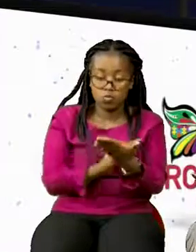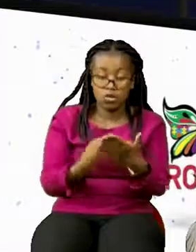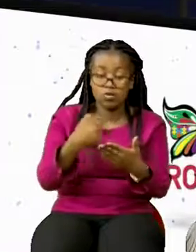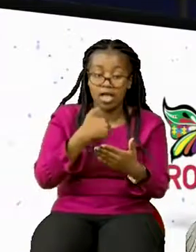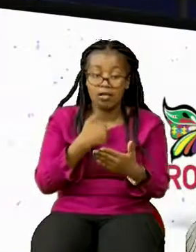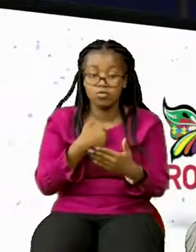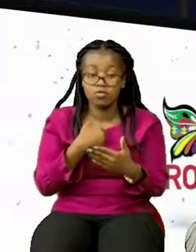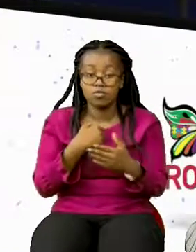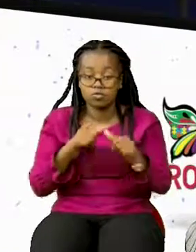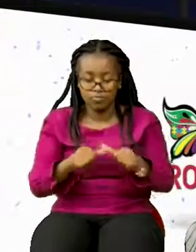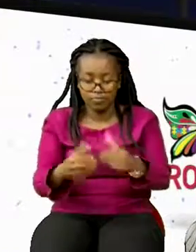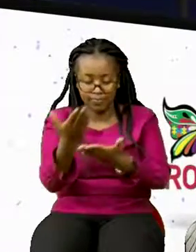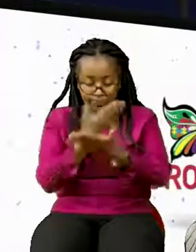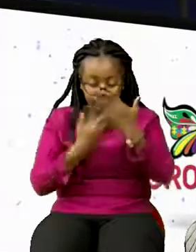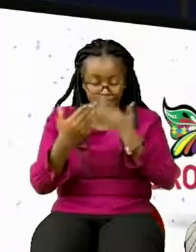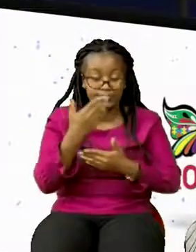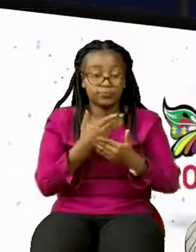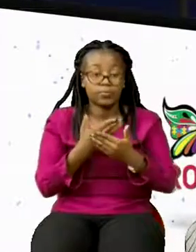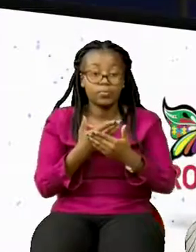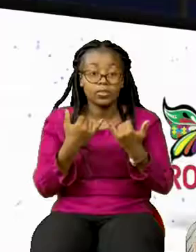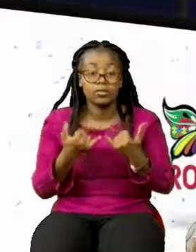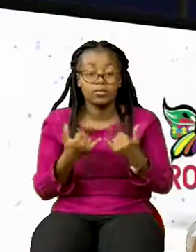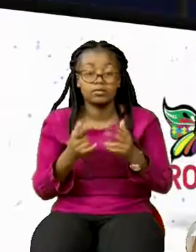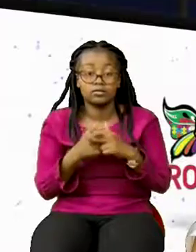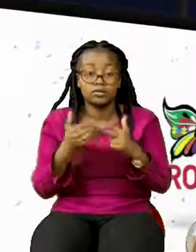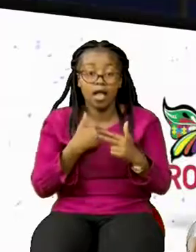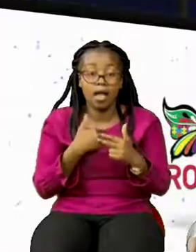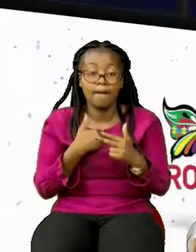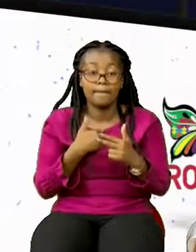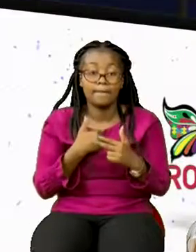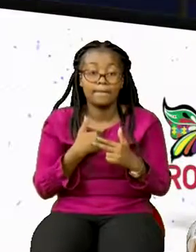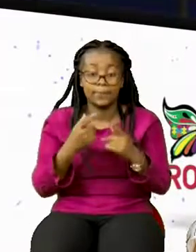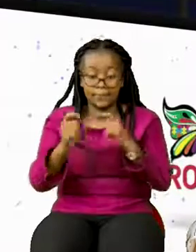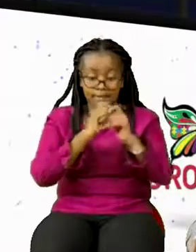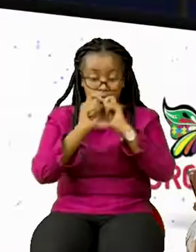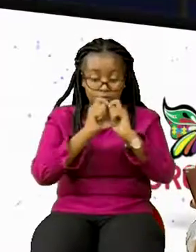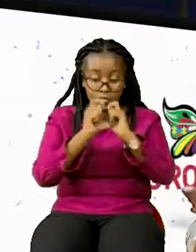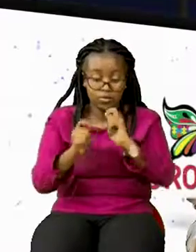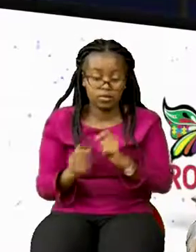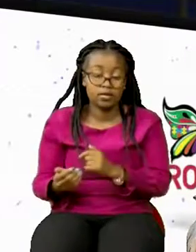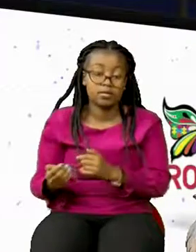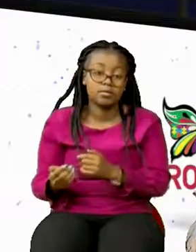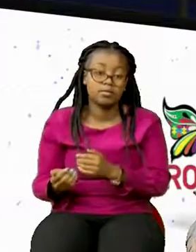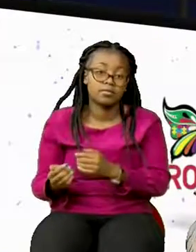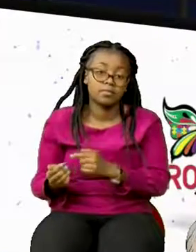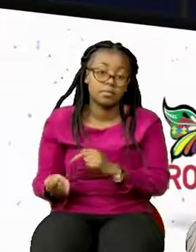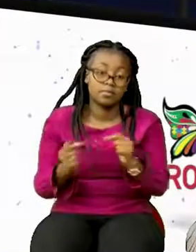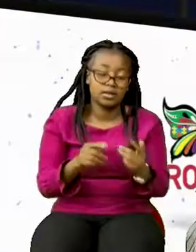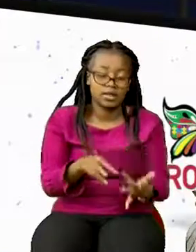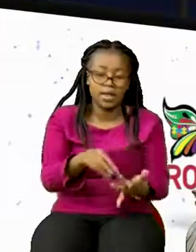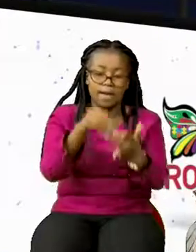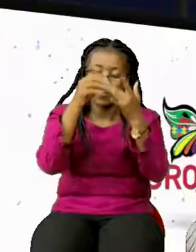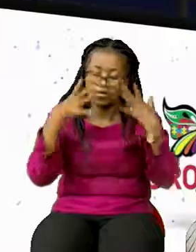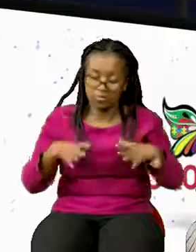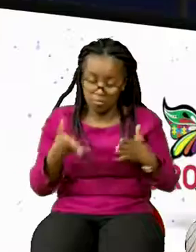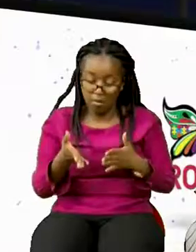you. Let's keep the conversation going. We shall now start having interviews and bringing specialists